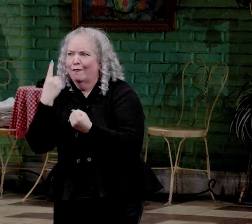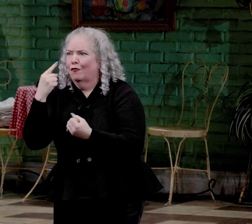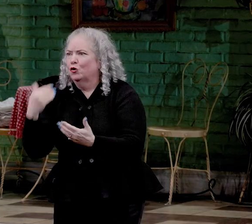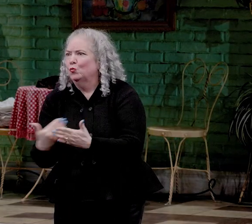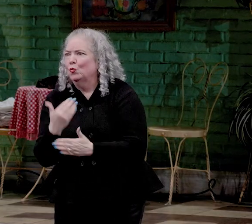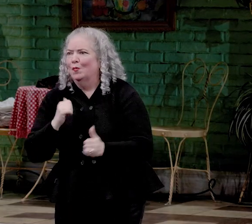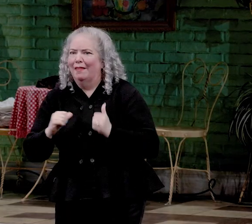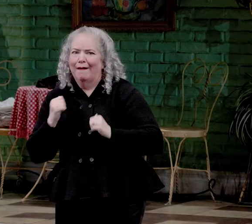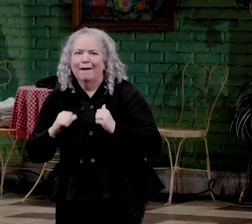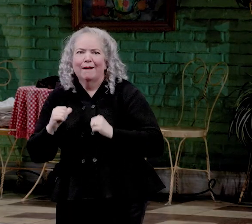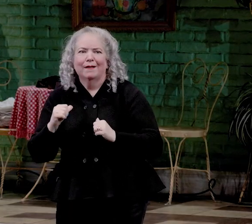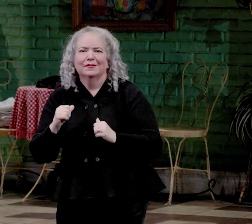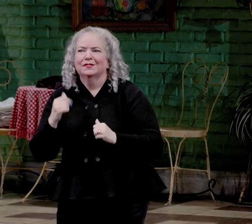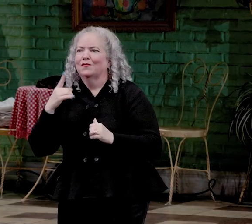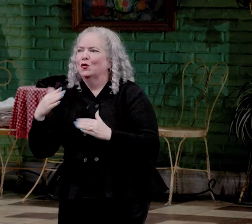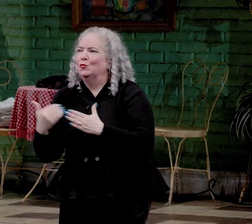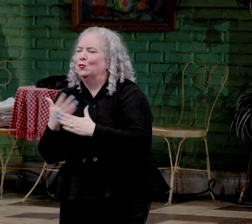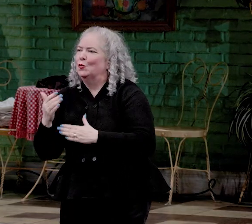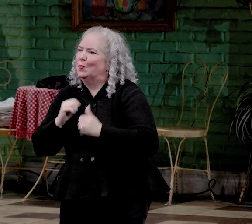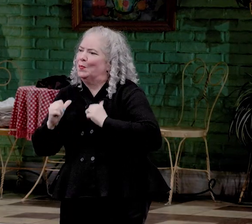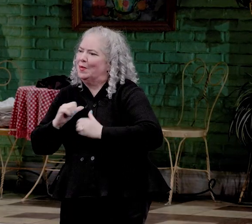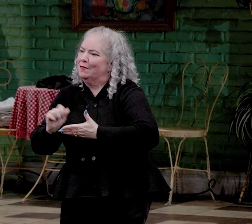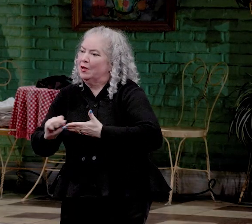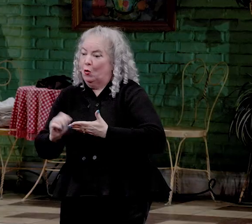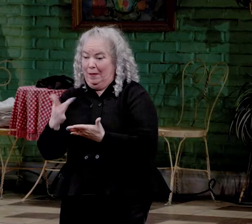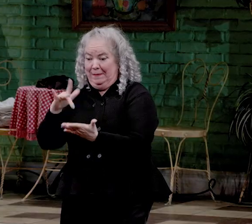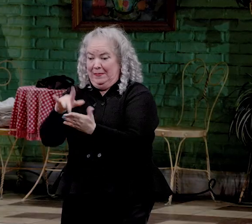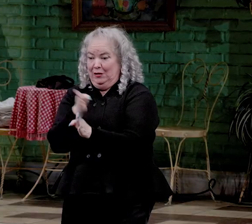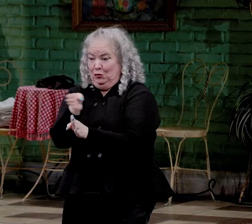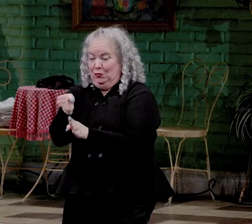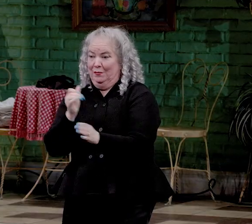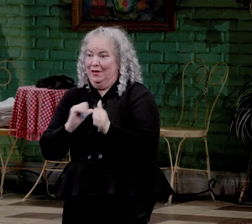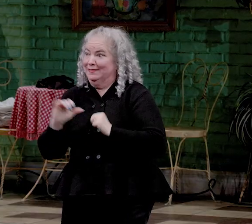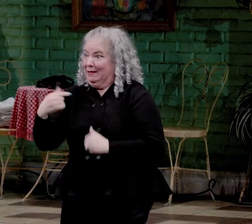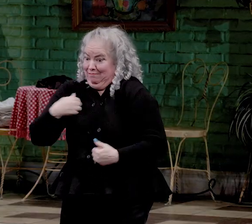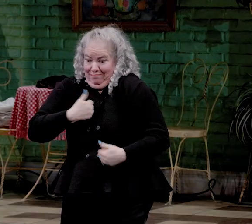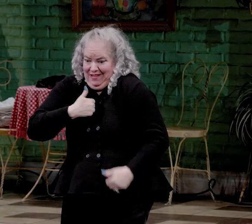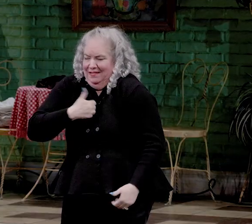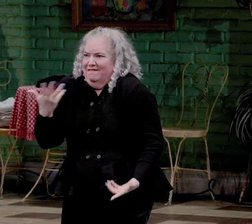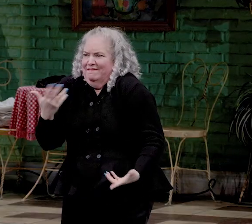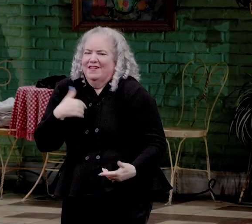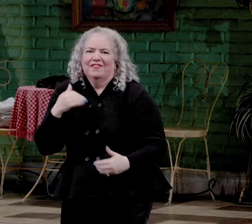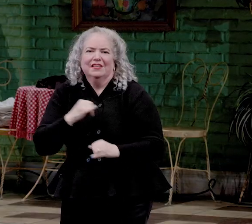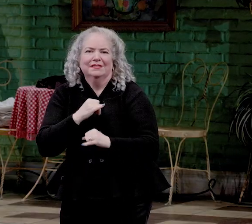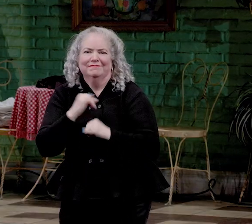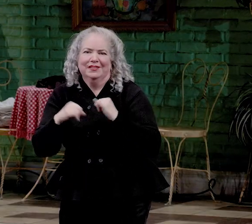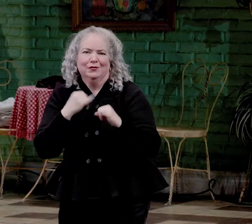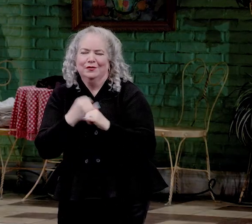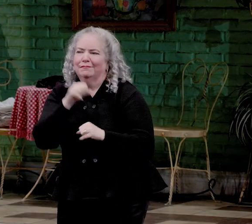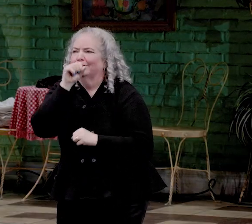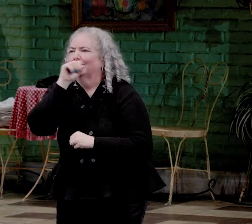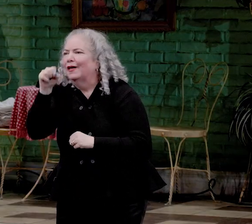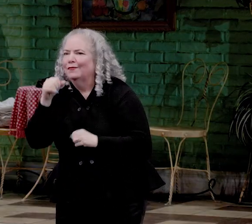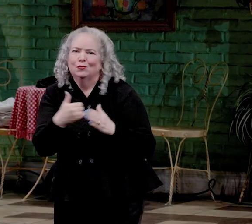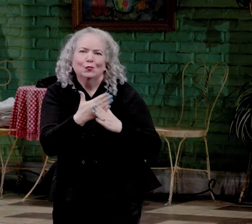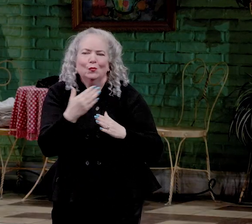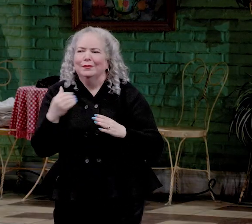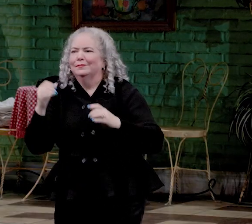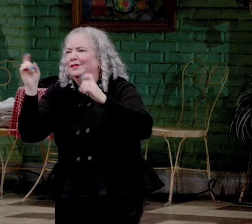plays, for playwrights, mid-career playwrights like myself, in this industry that just loves novelty or